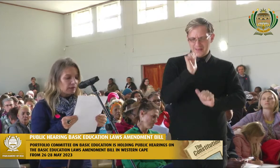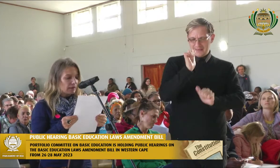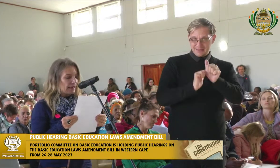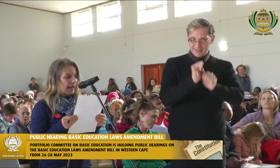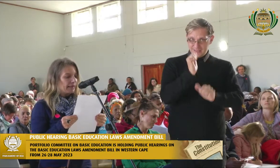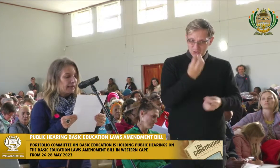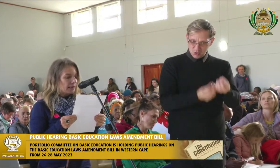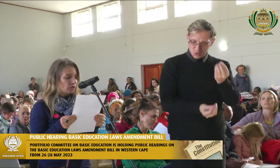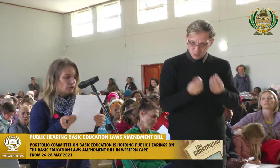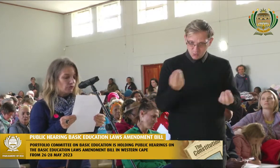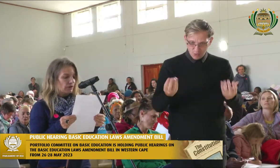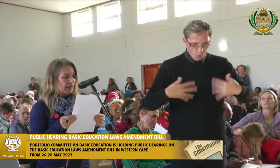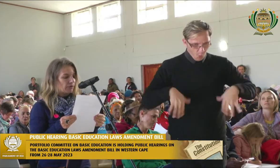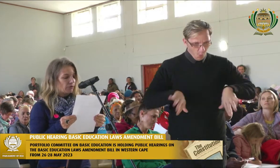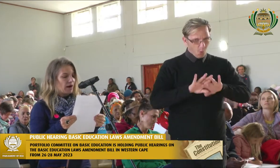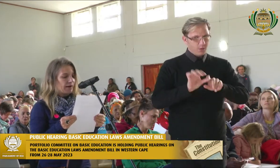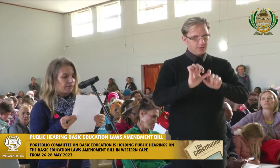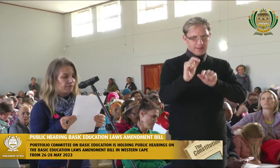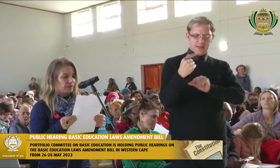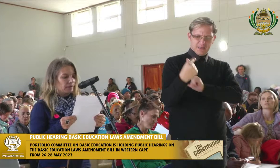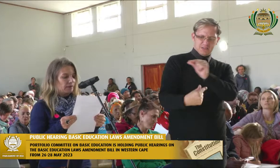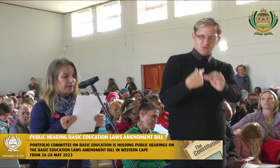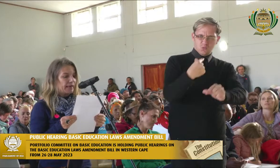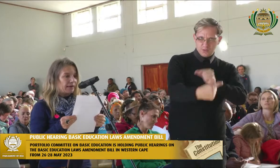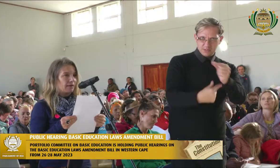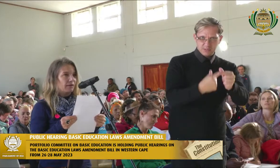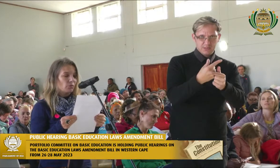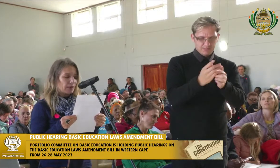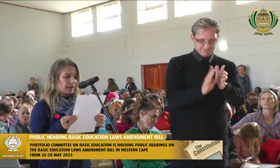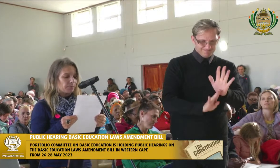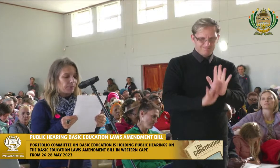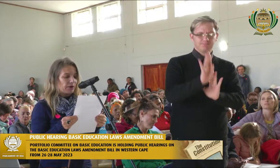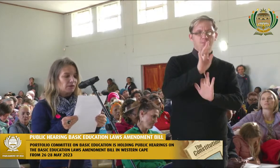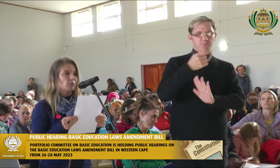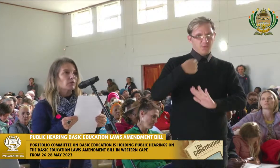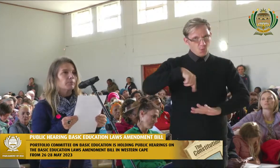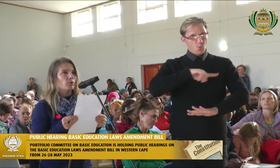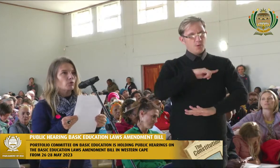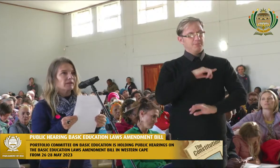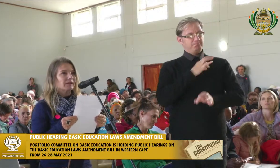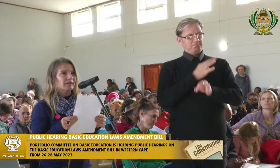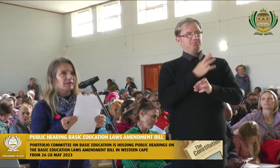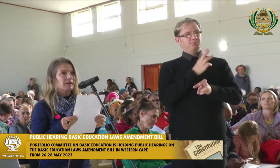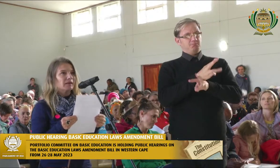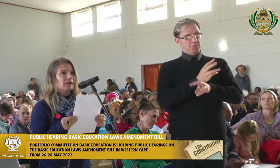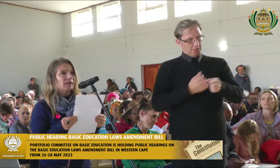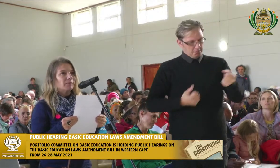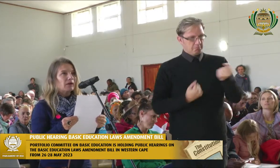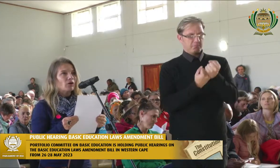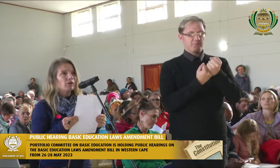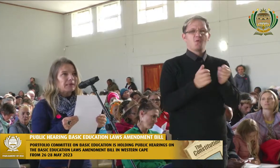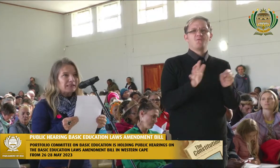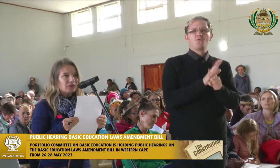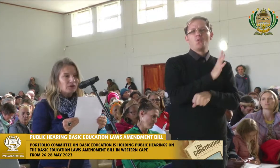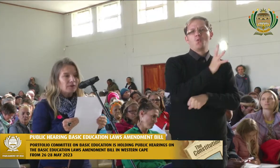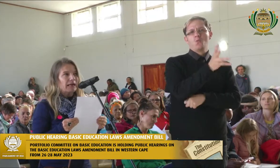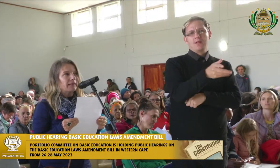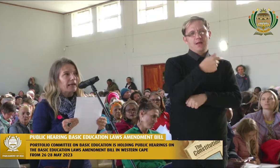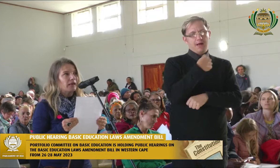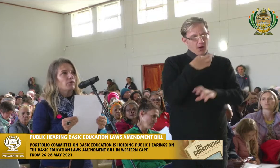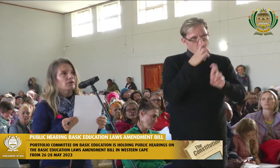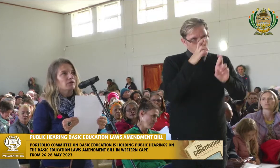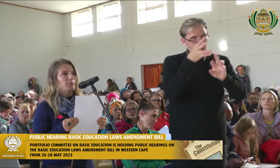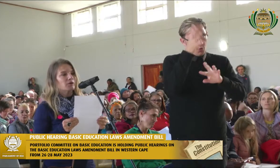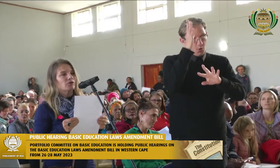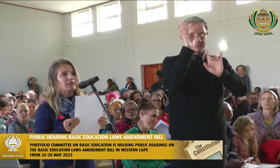our children and their children can thrive, then we as parents will support it. May God bless you, and